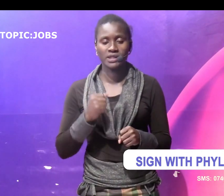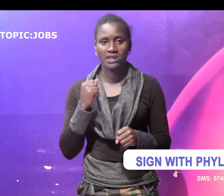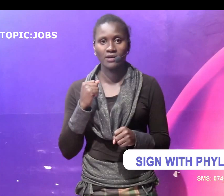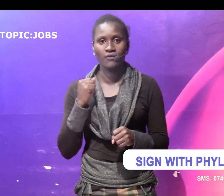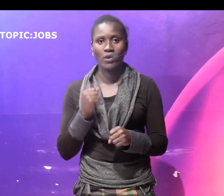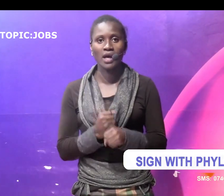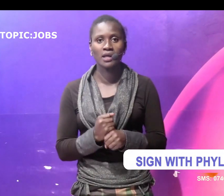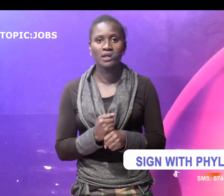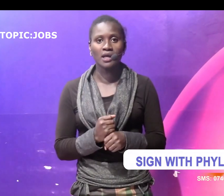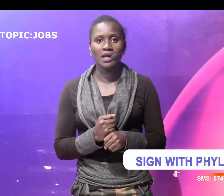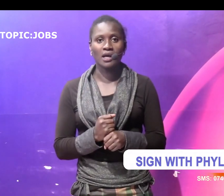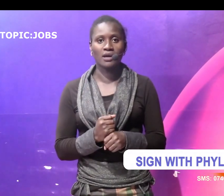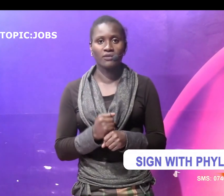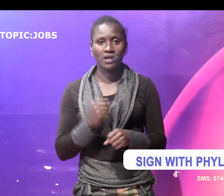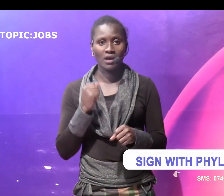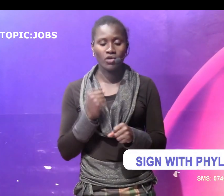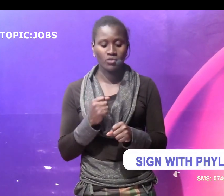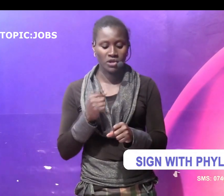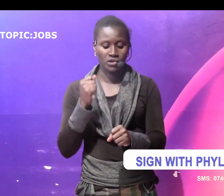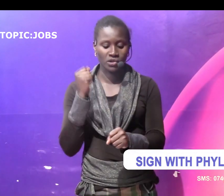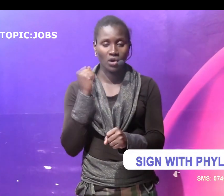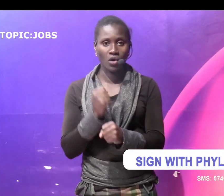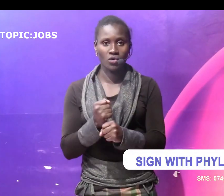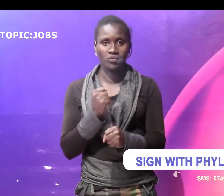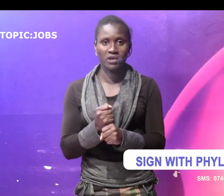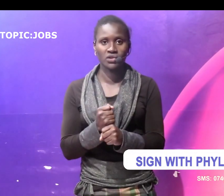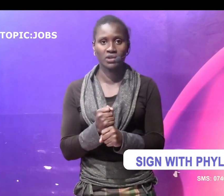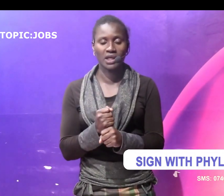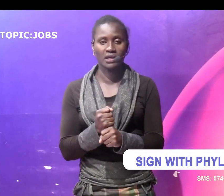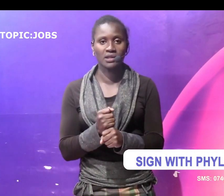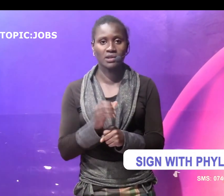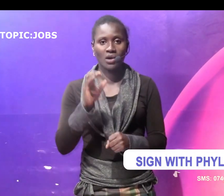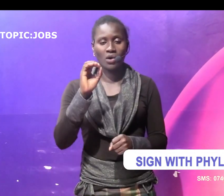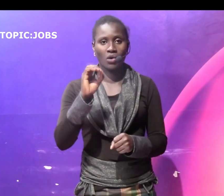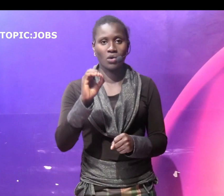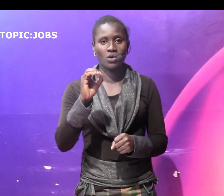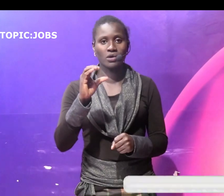for work for the occupation. So occupation like this.